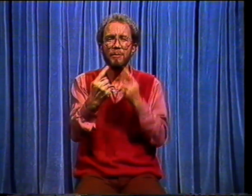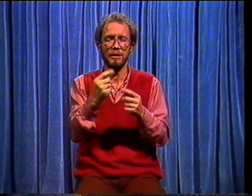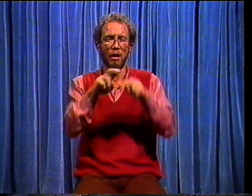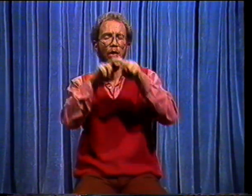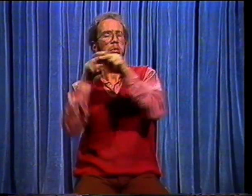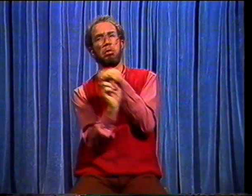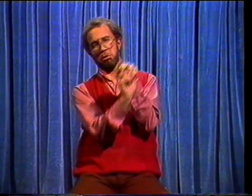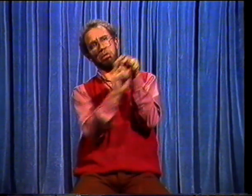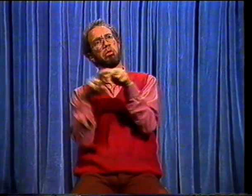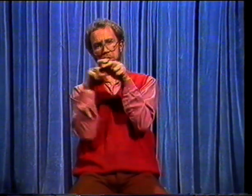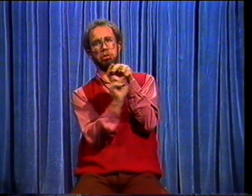that extra information.